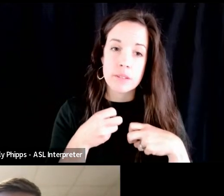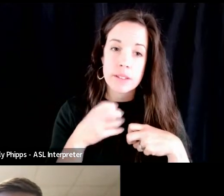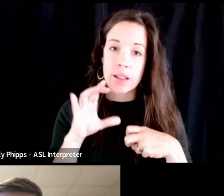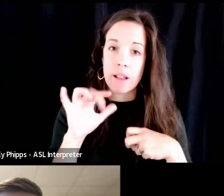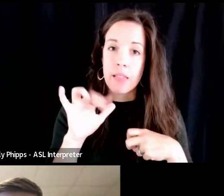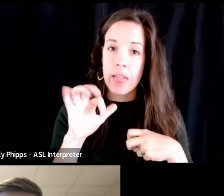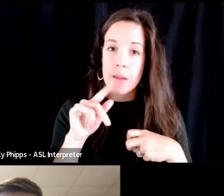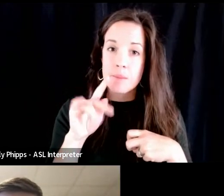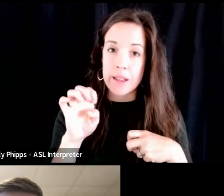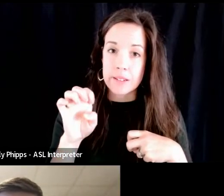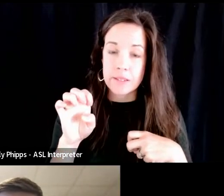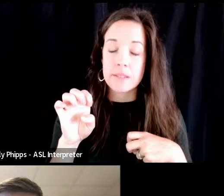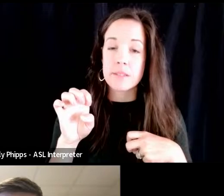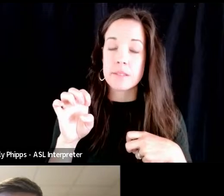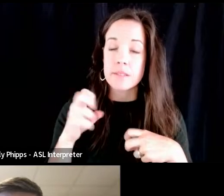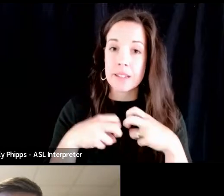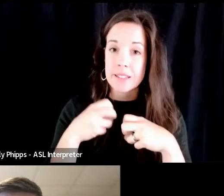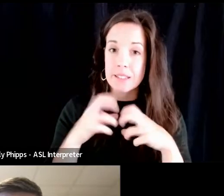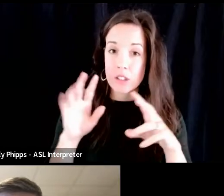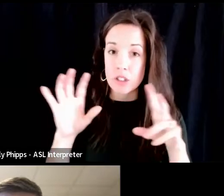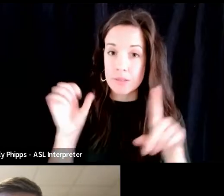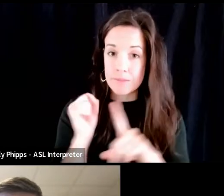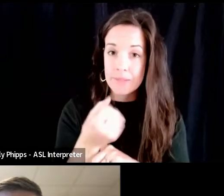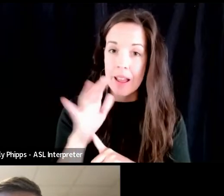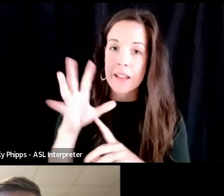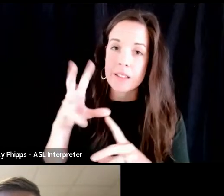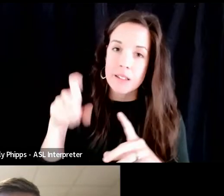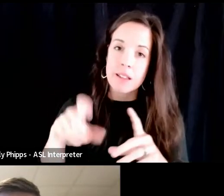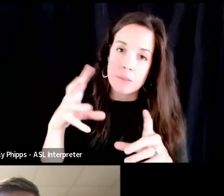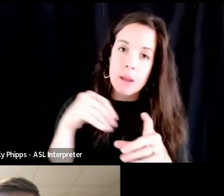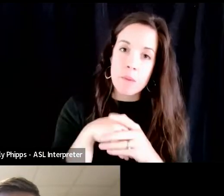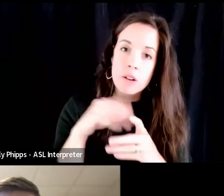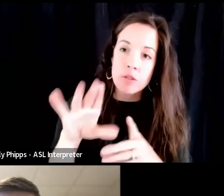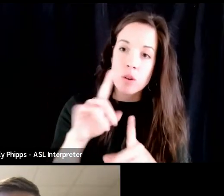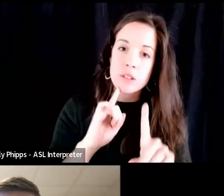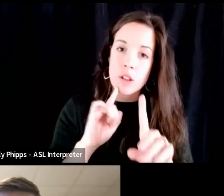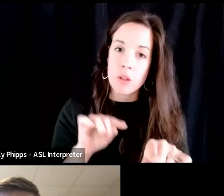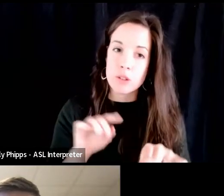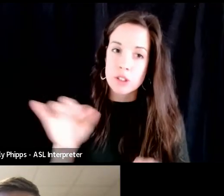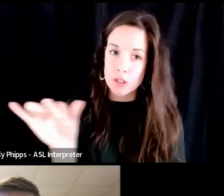climatic conditions, that has to be part of your solution too.